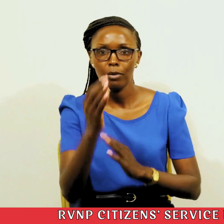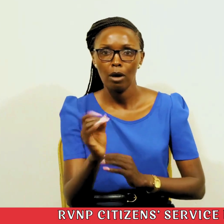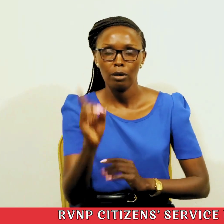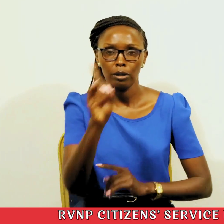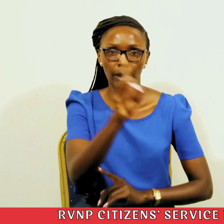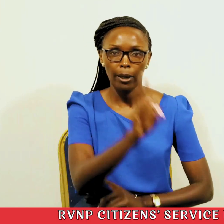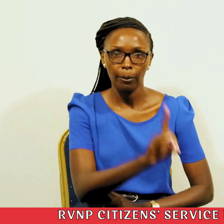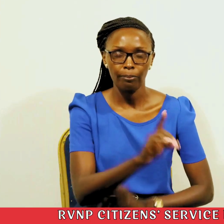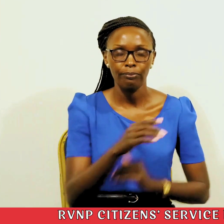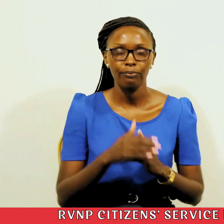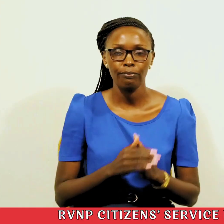Service.